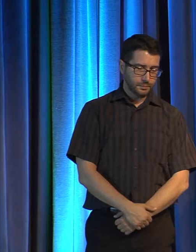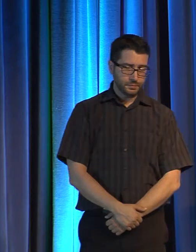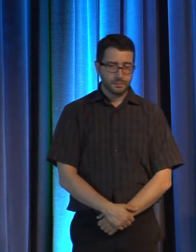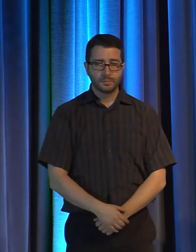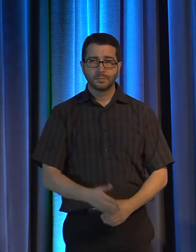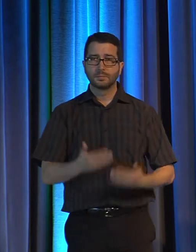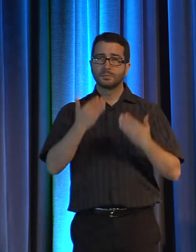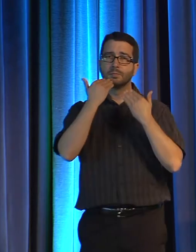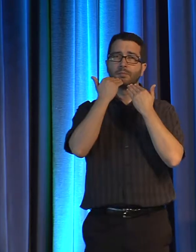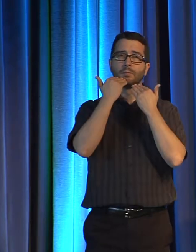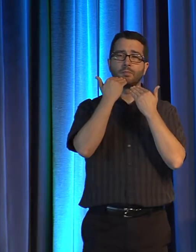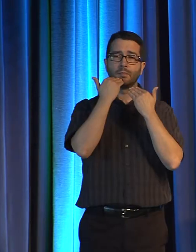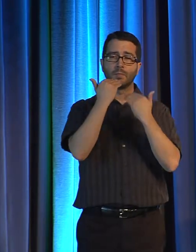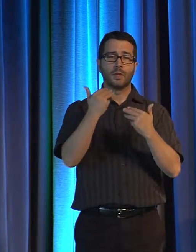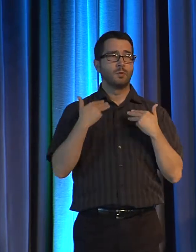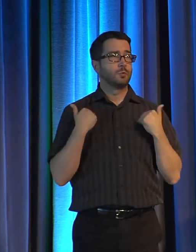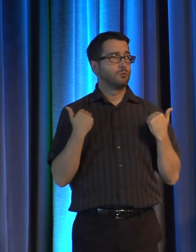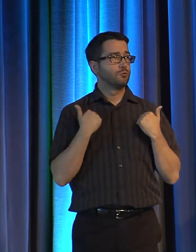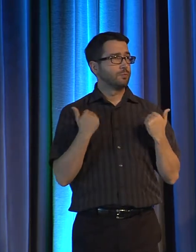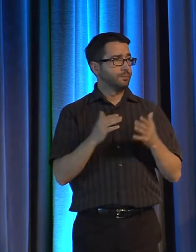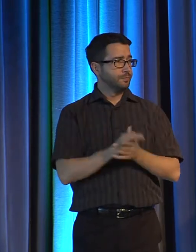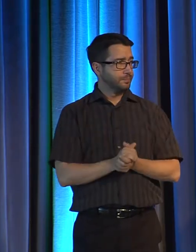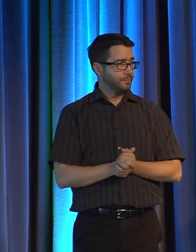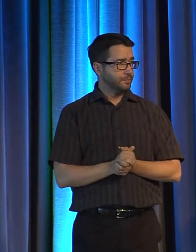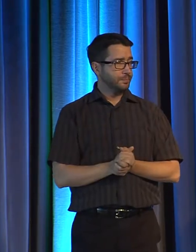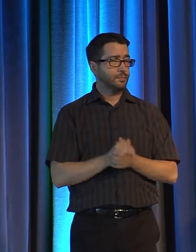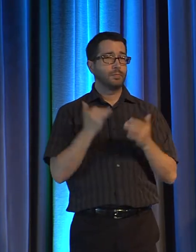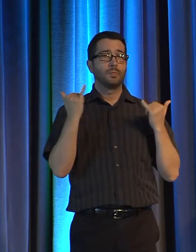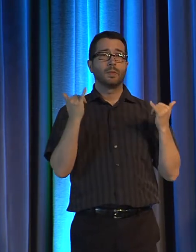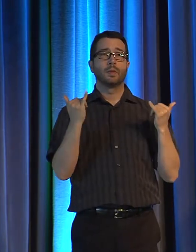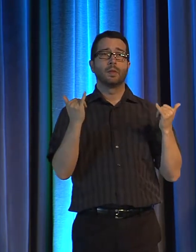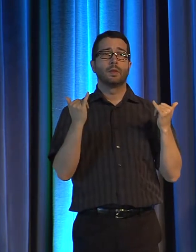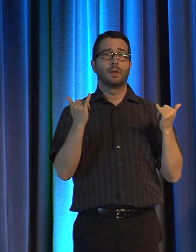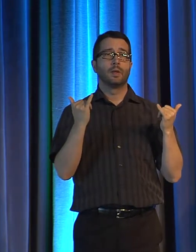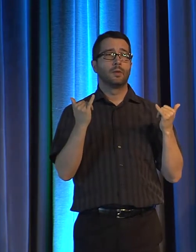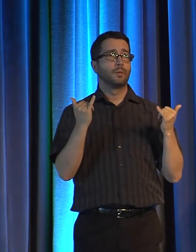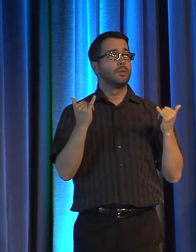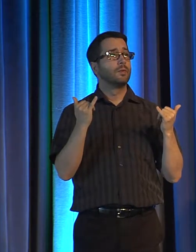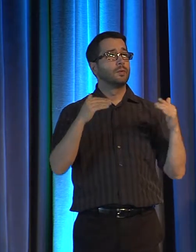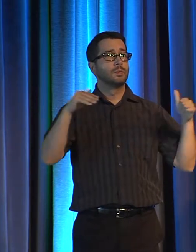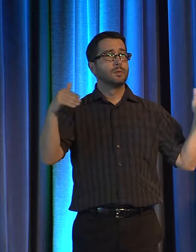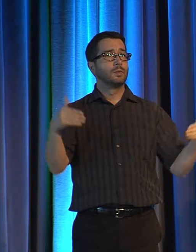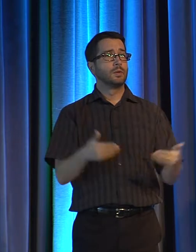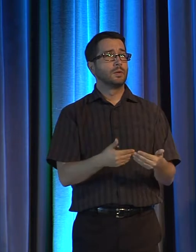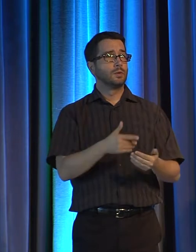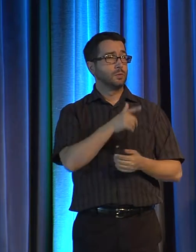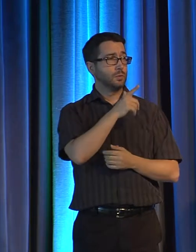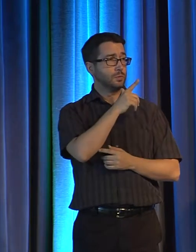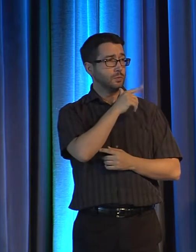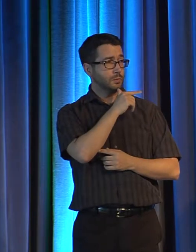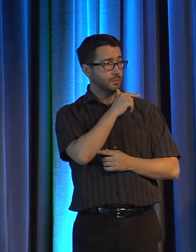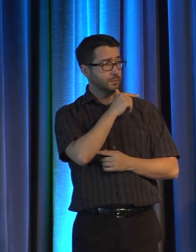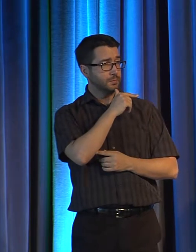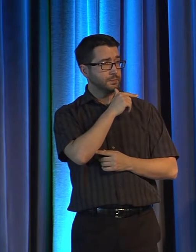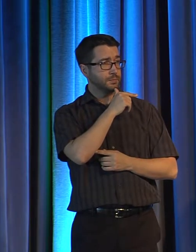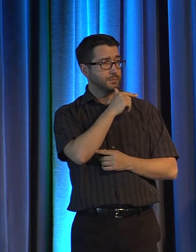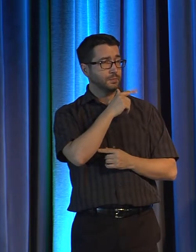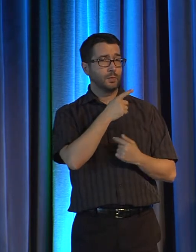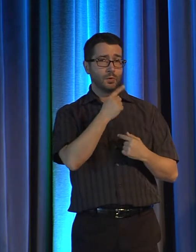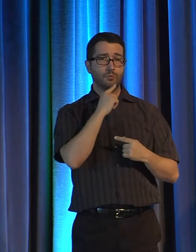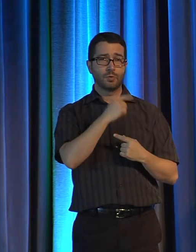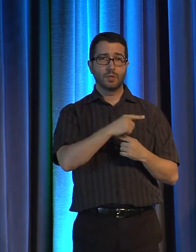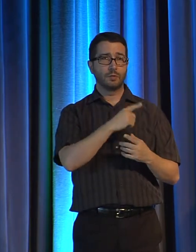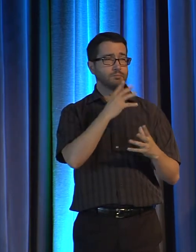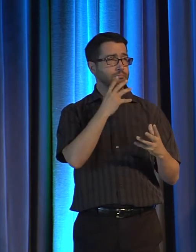Thank you very much, Minister DeLory. Now it's my great pleasure to introduce someone who I have become